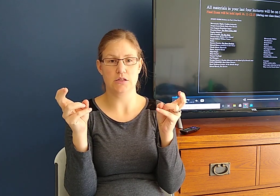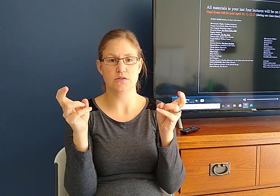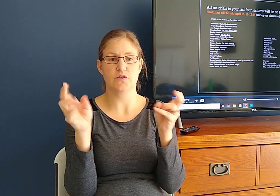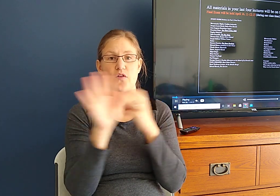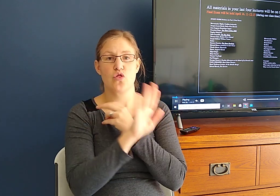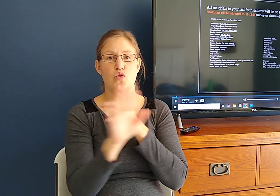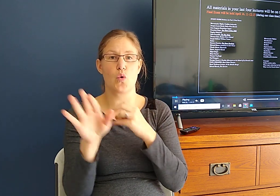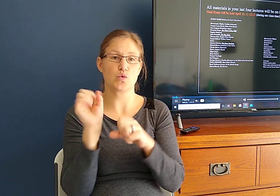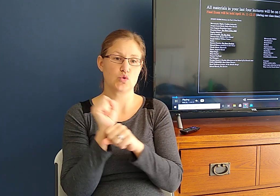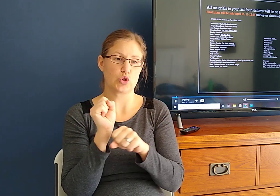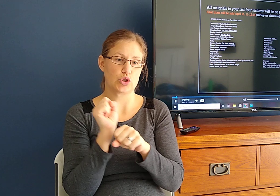works.